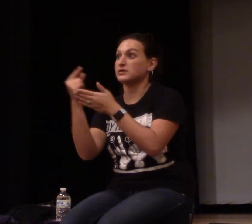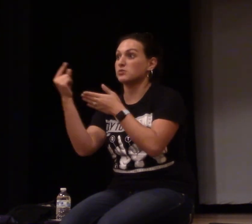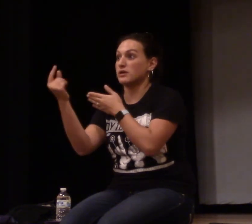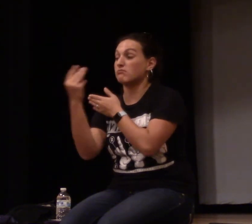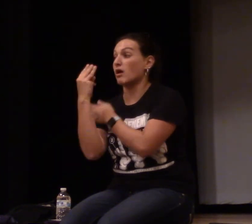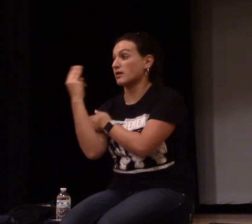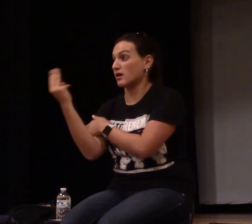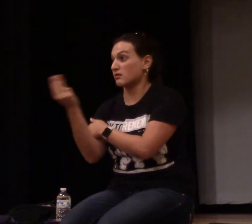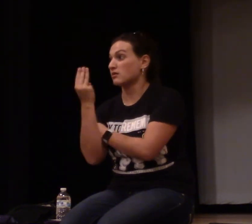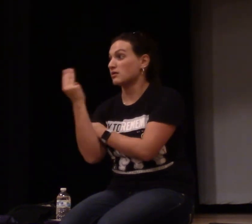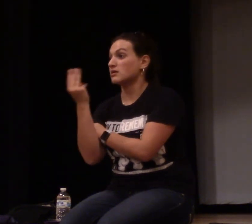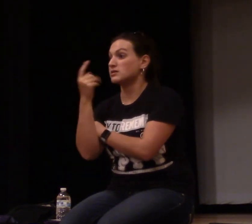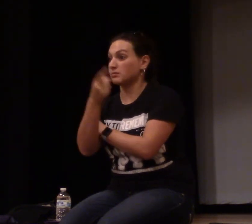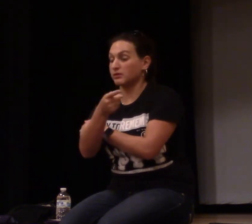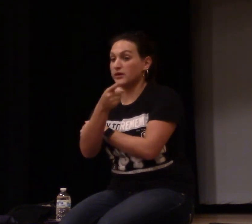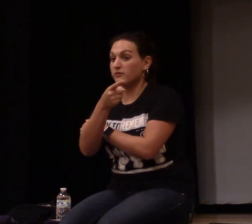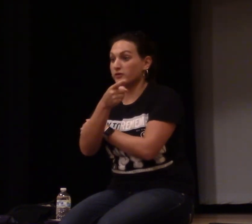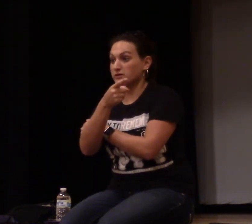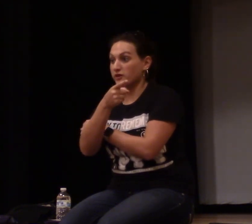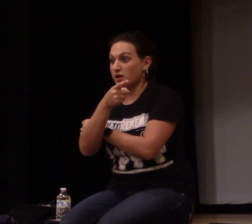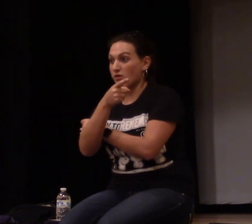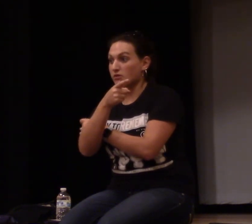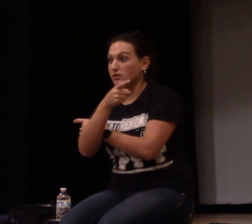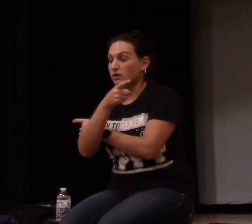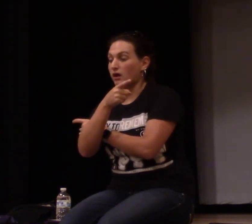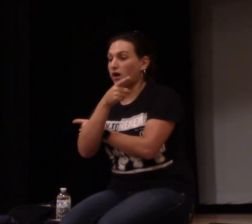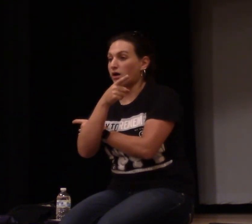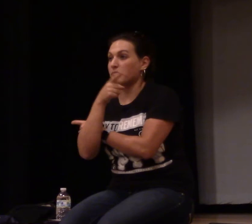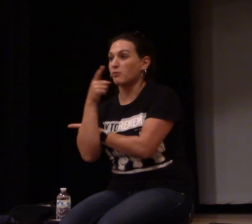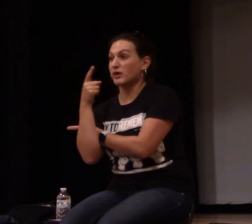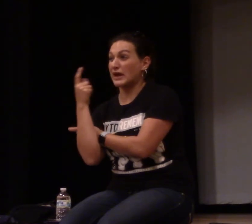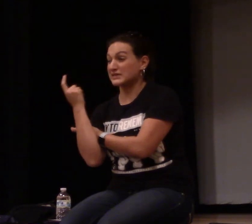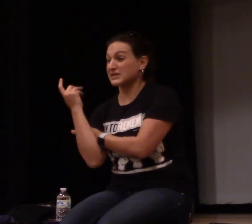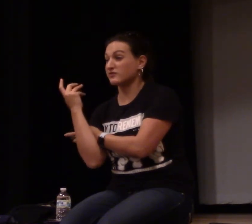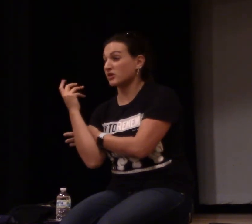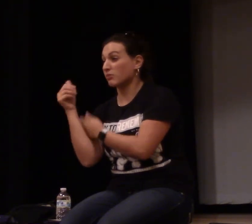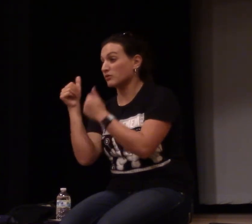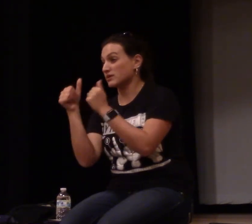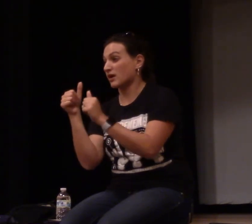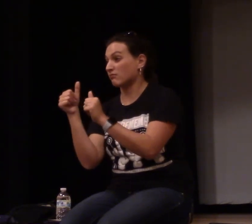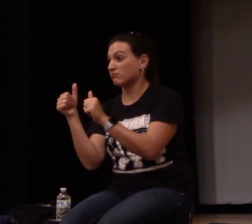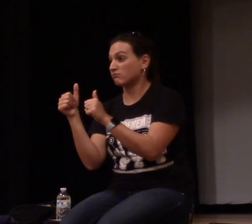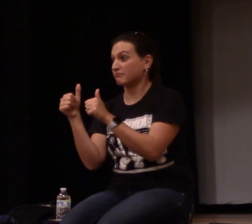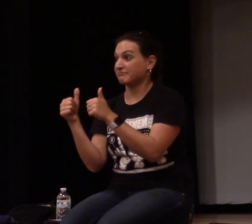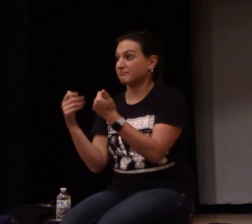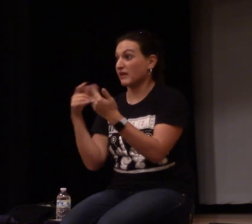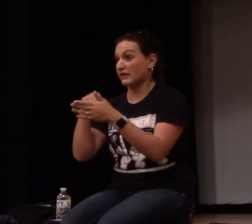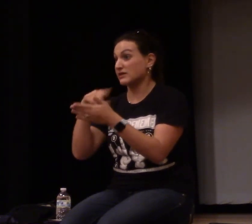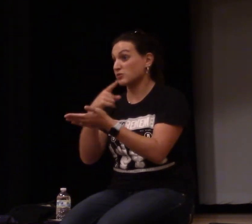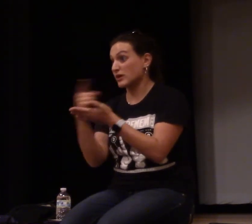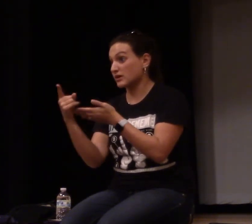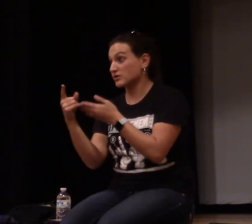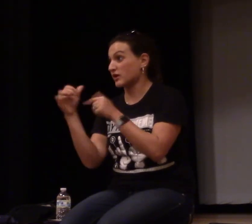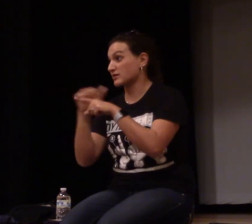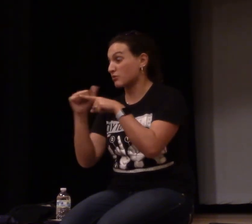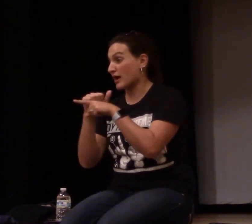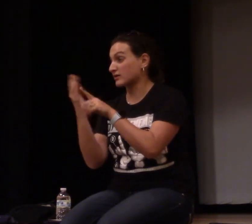week, Monday, typically, for this video. We can ask to see if she can post them like this week, so you guys can practice